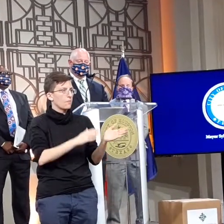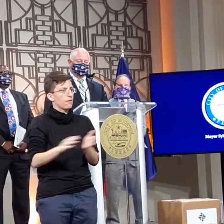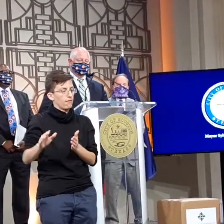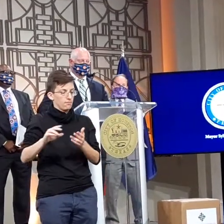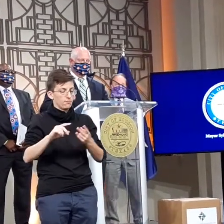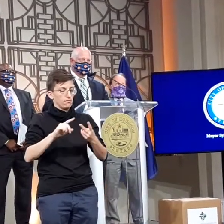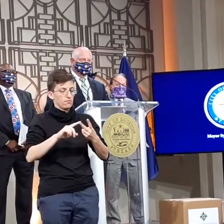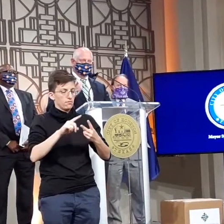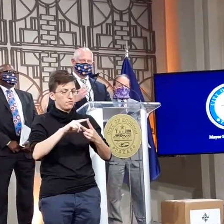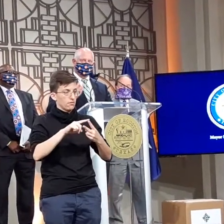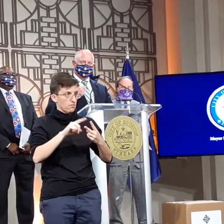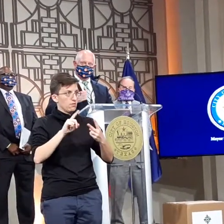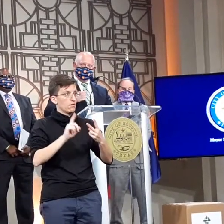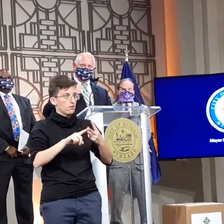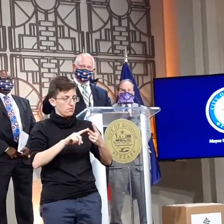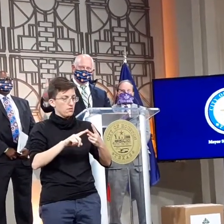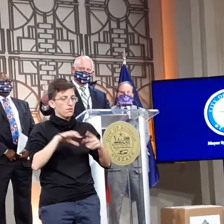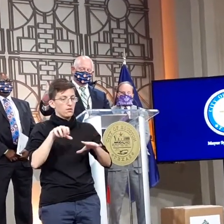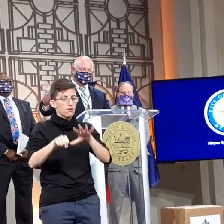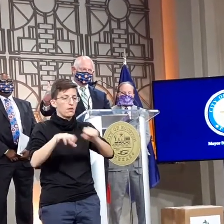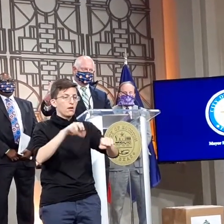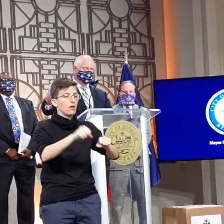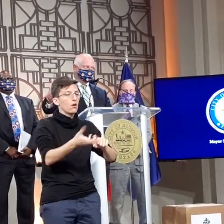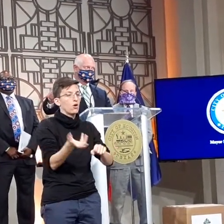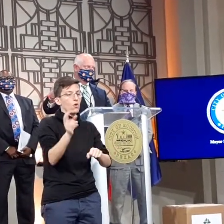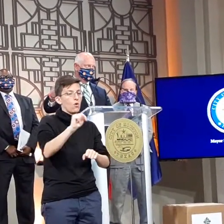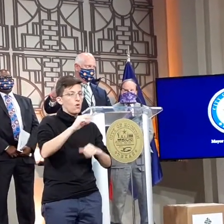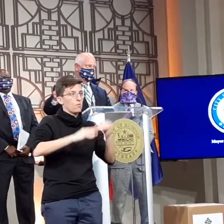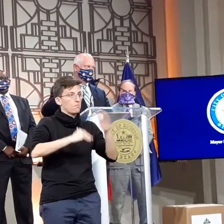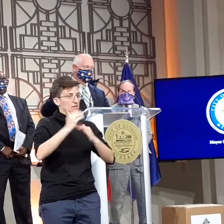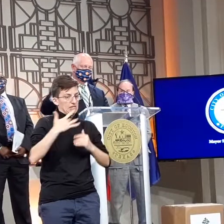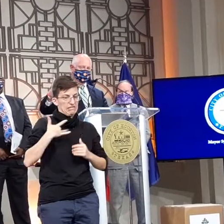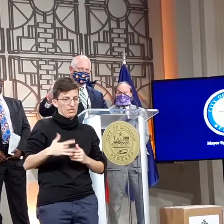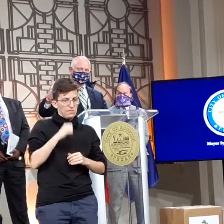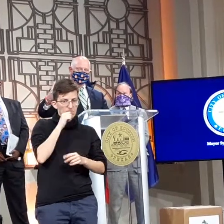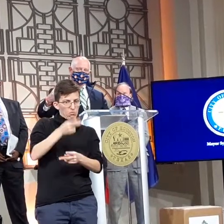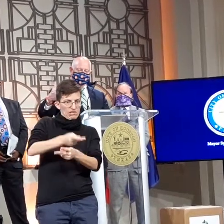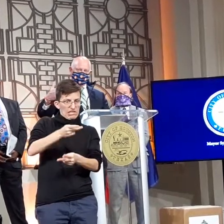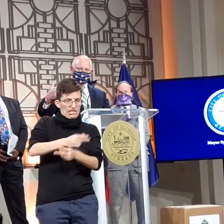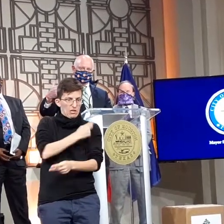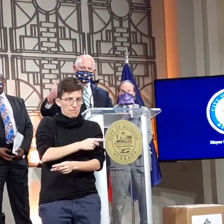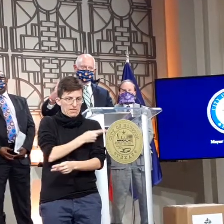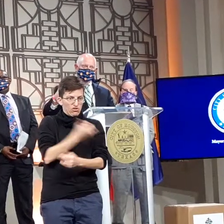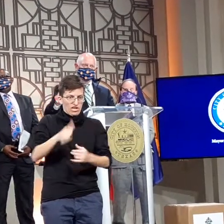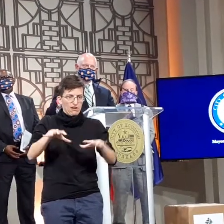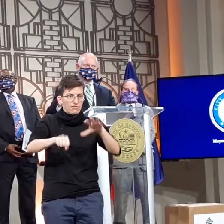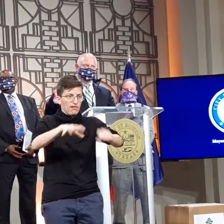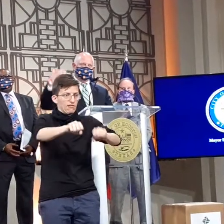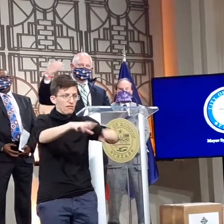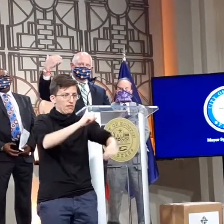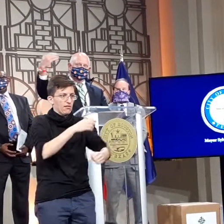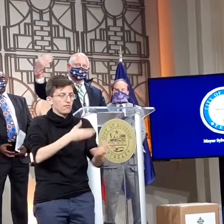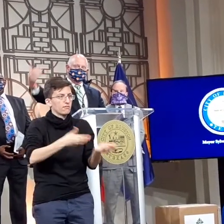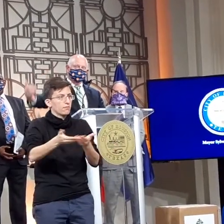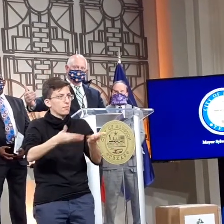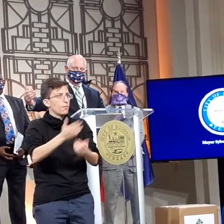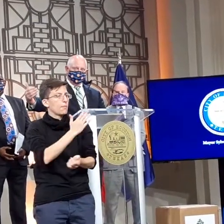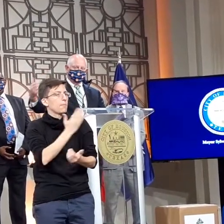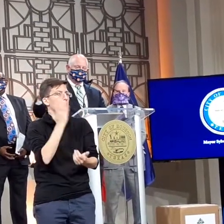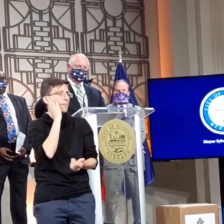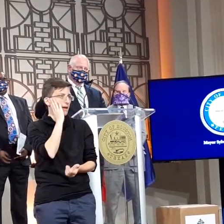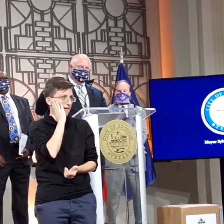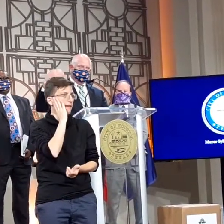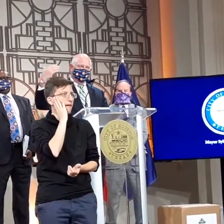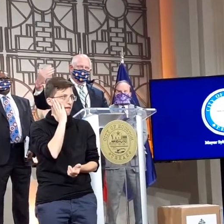is that they would take within their own buildings, they would go into areas of the building that they don't usually use for patient care, they would do that. And the second part is when they would go to new